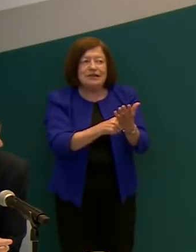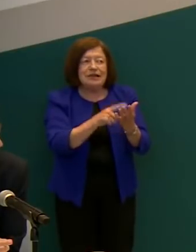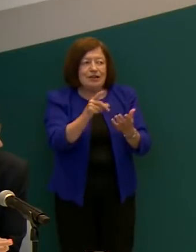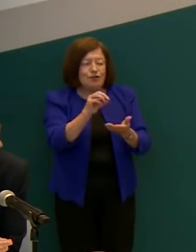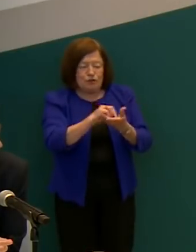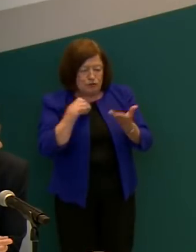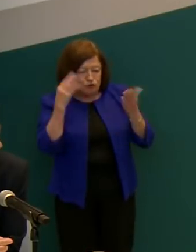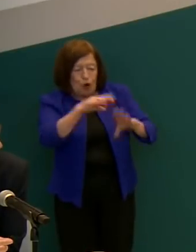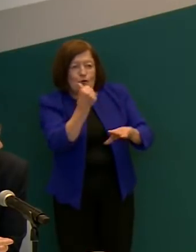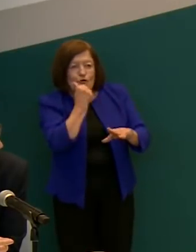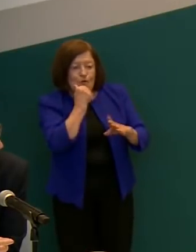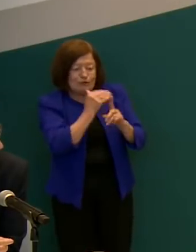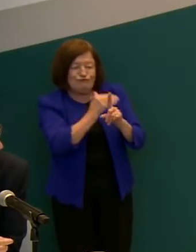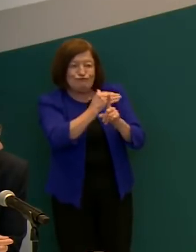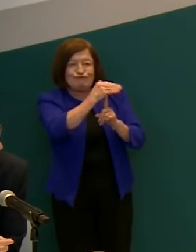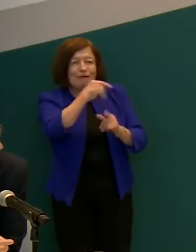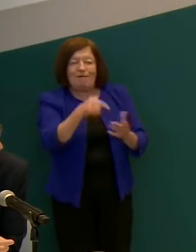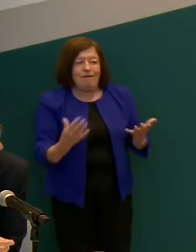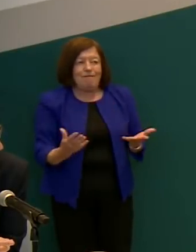with.